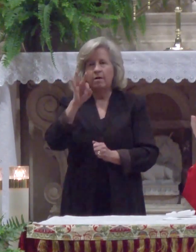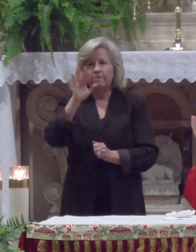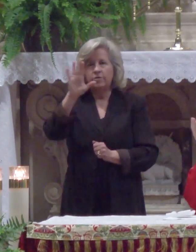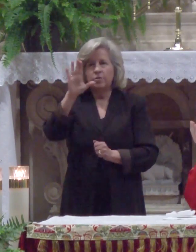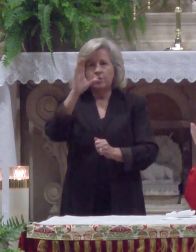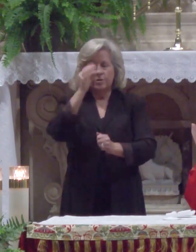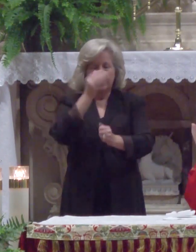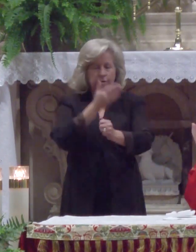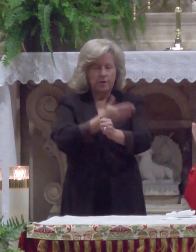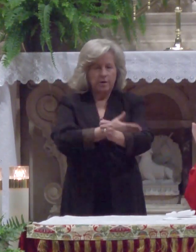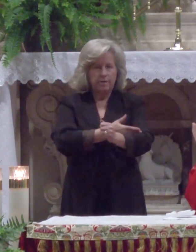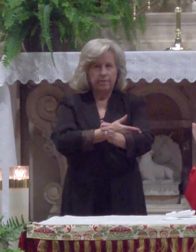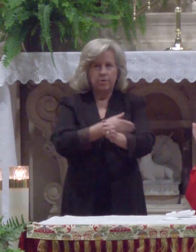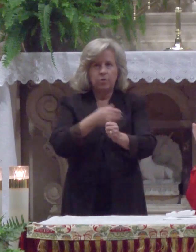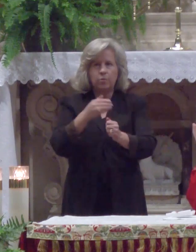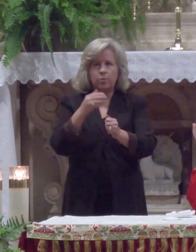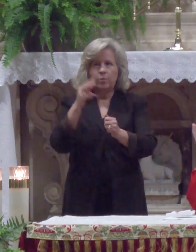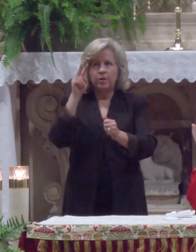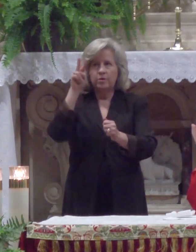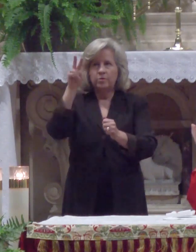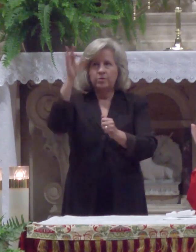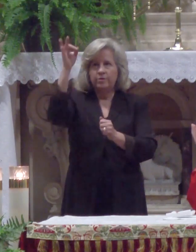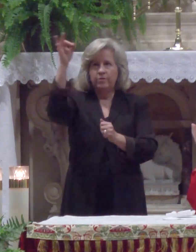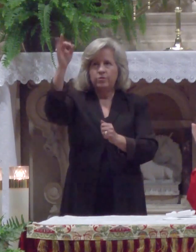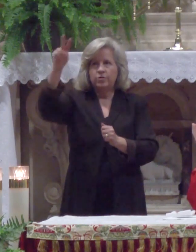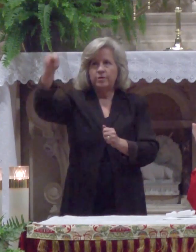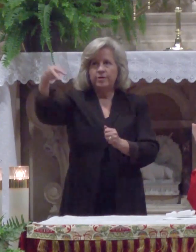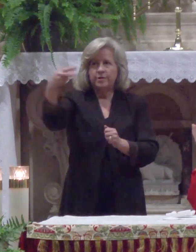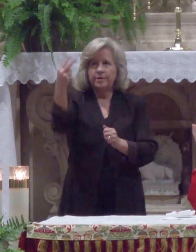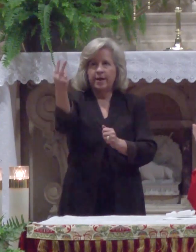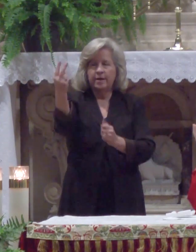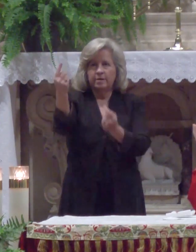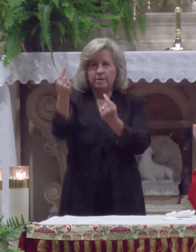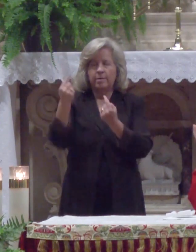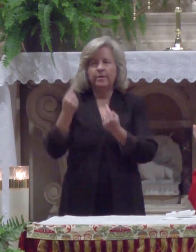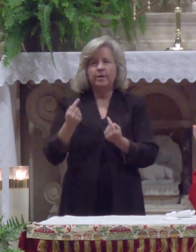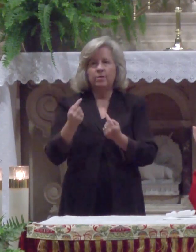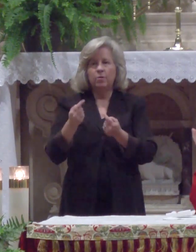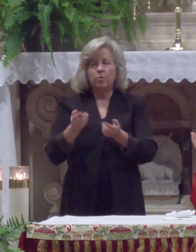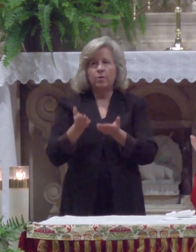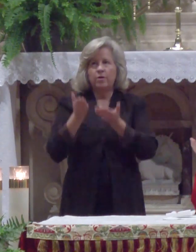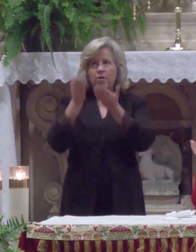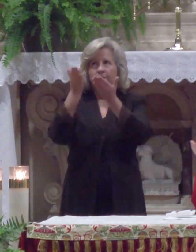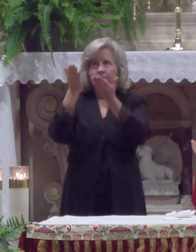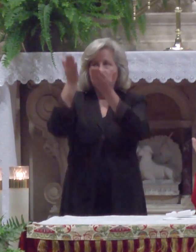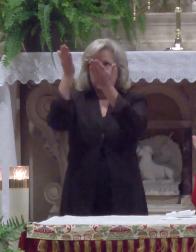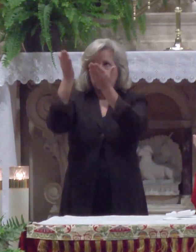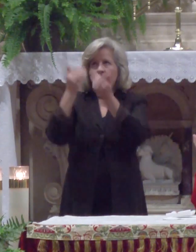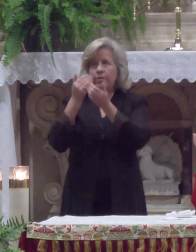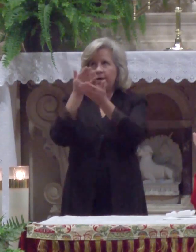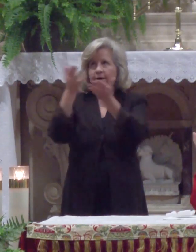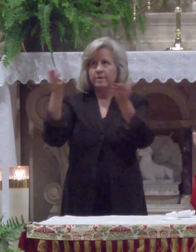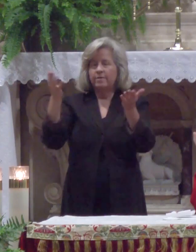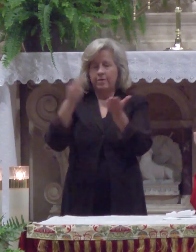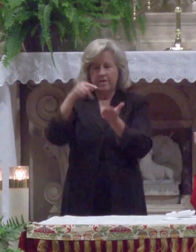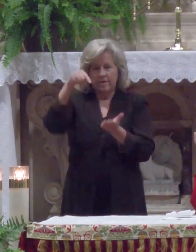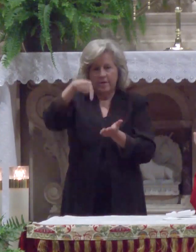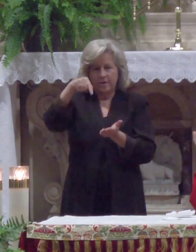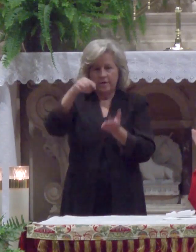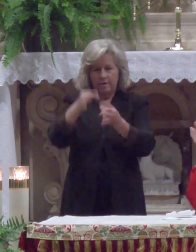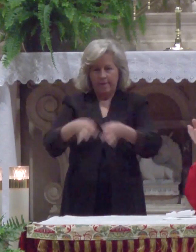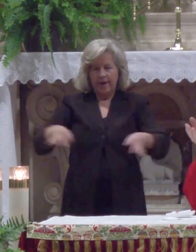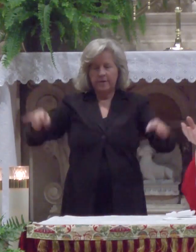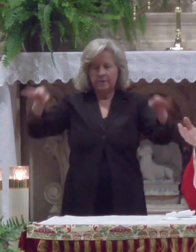heaven, and as we look forward to his second coming, we offer you in thanksgiving this holy and living